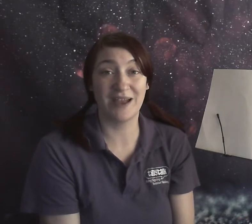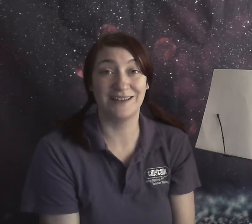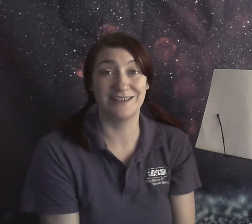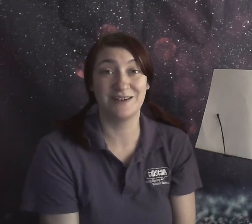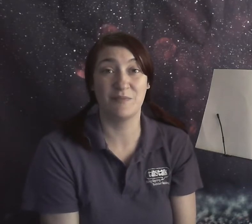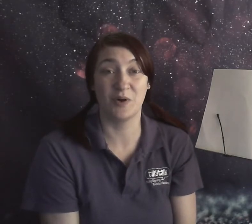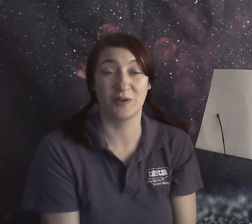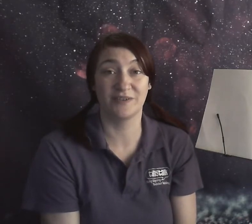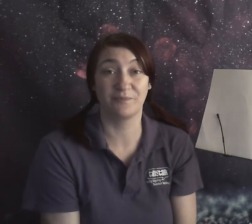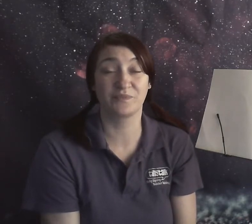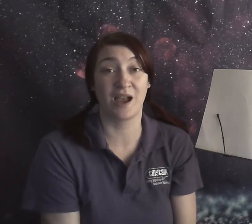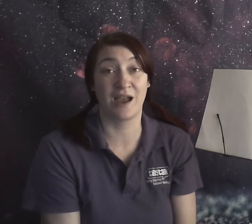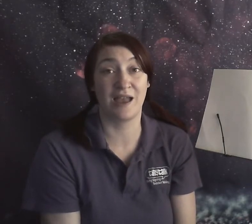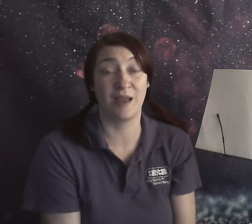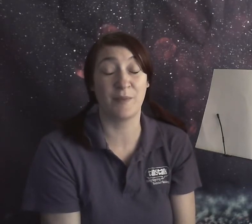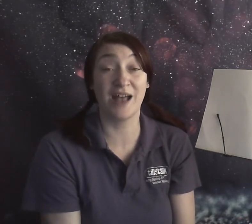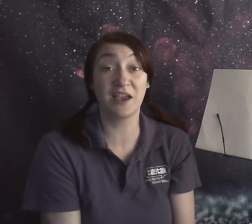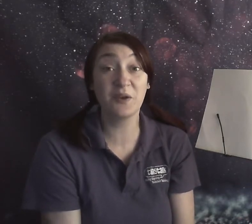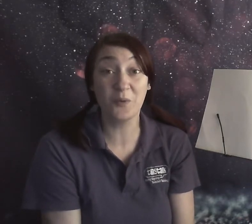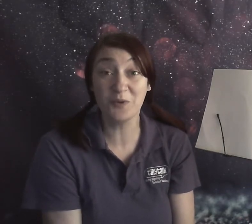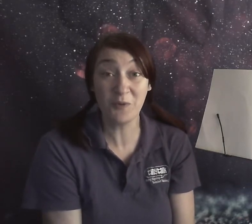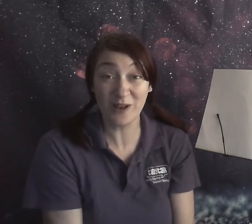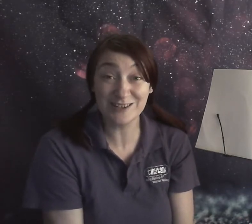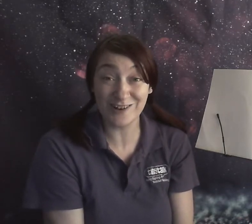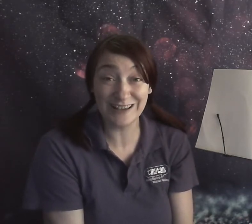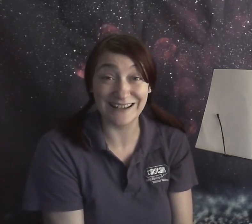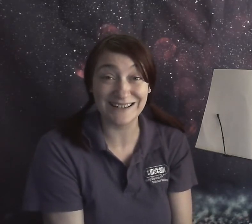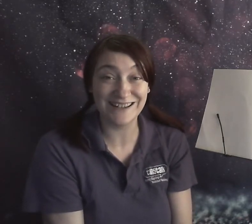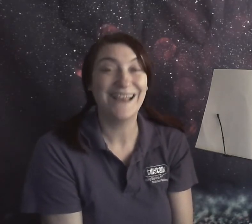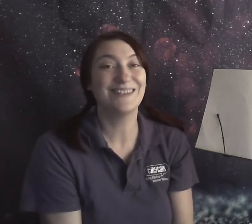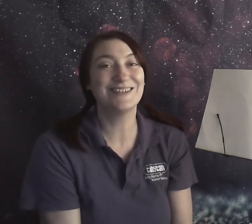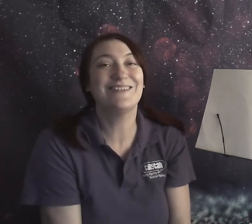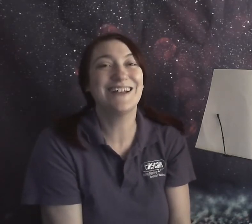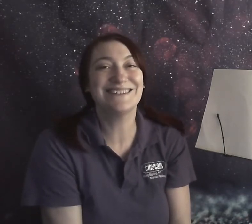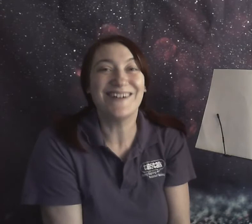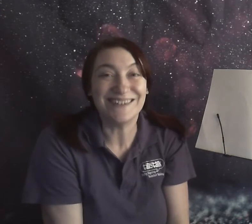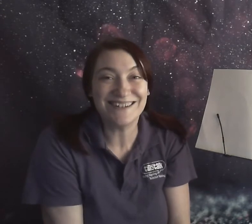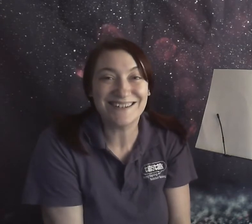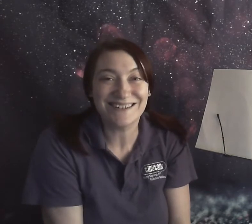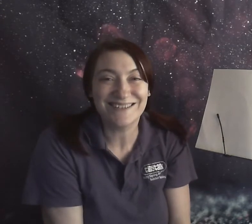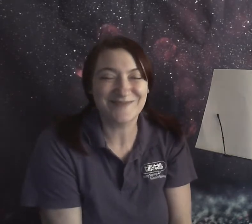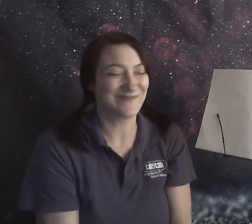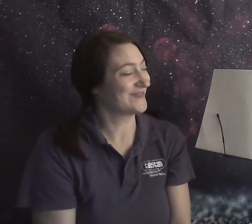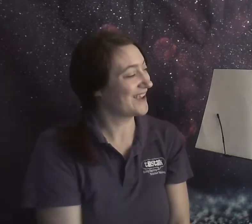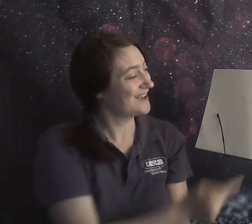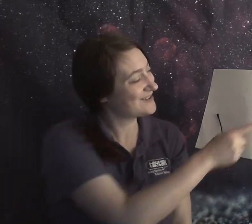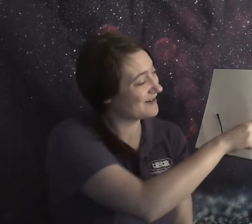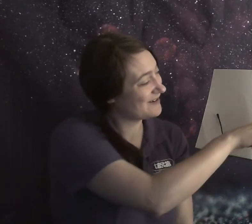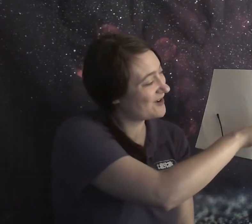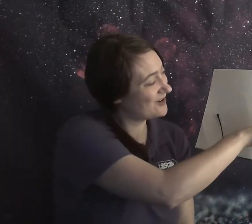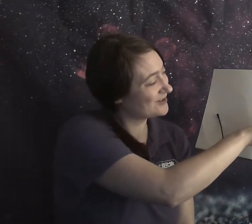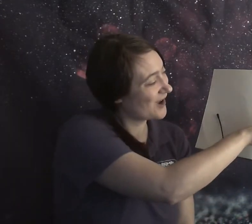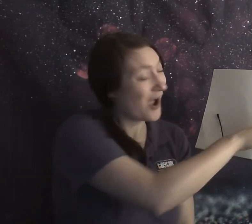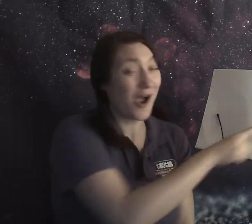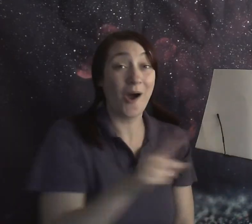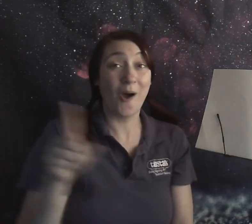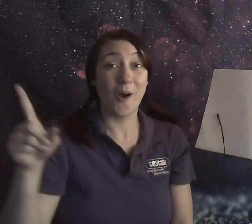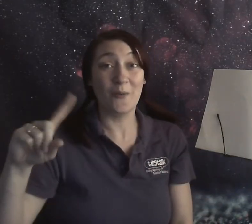Lydia Monks, and I hope you all enjoy it. So shall we get started? So we've got